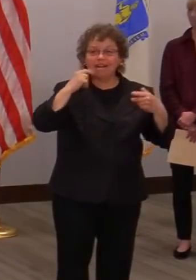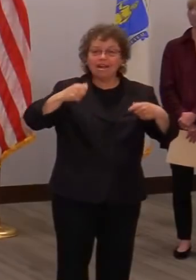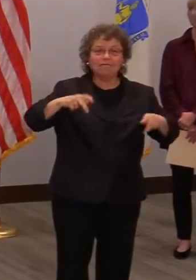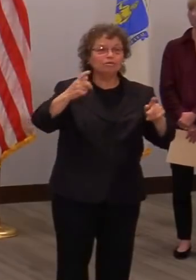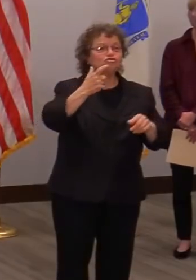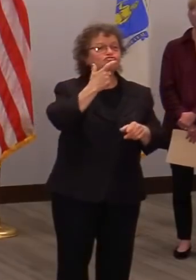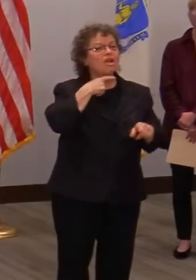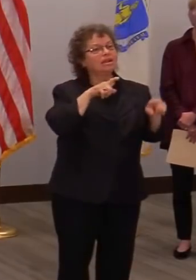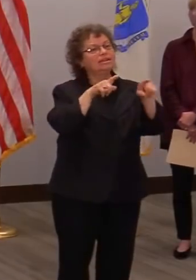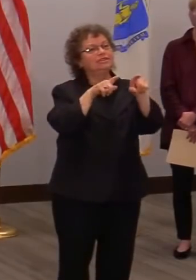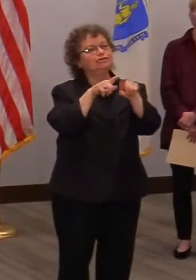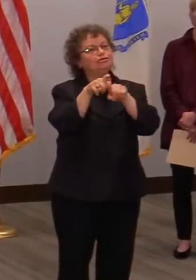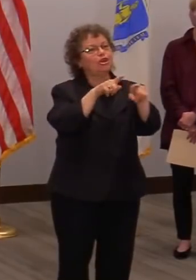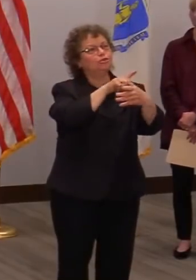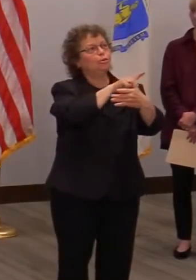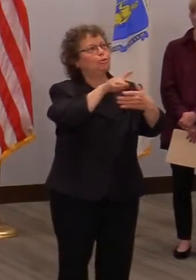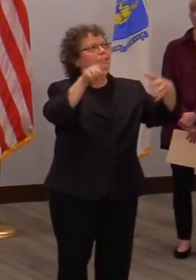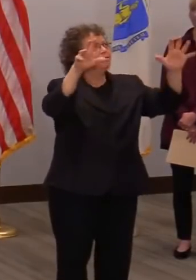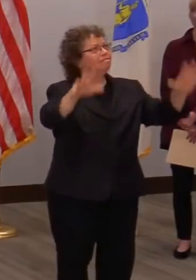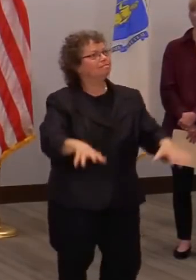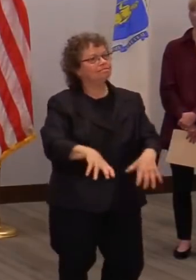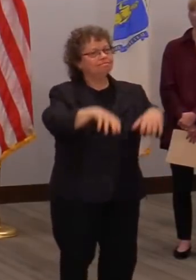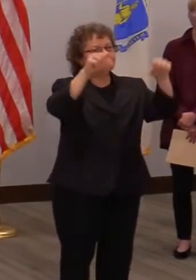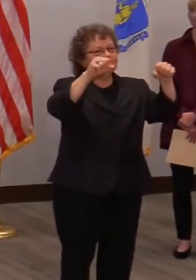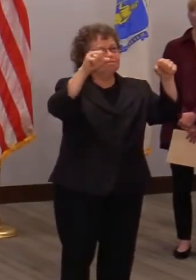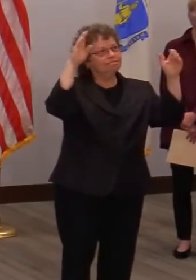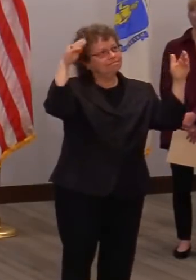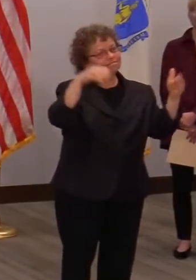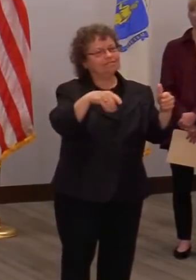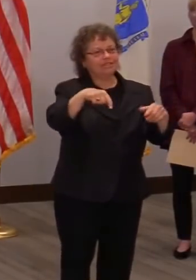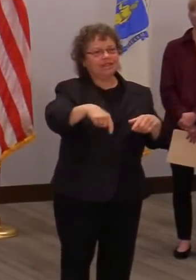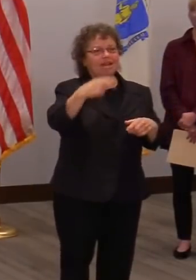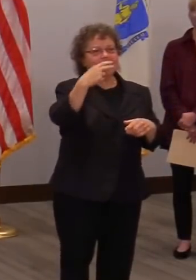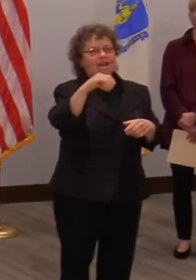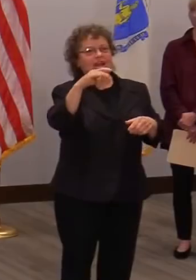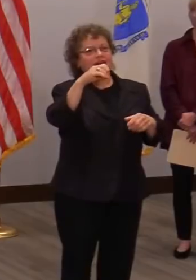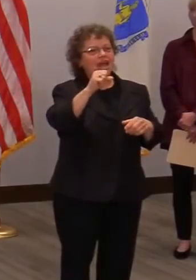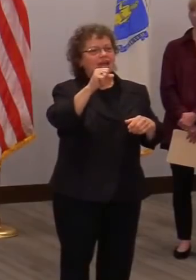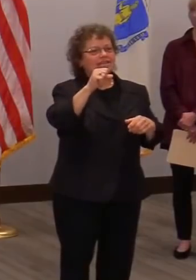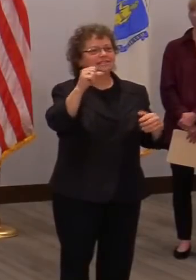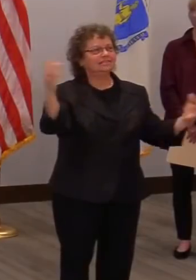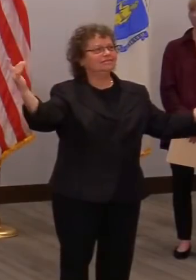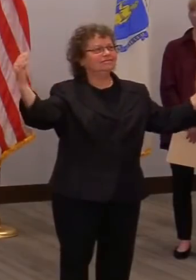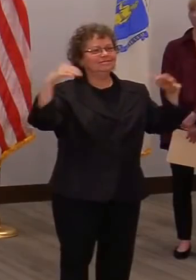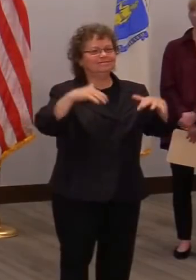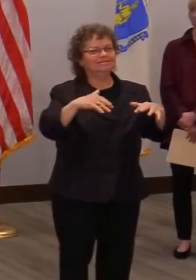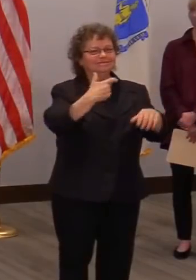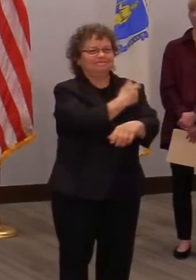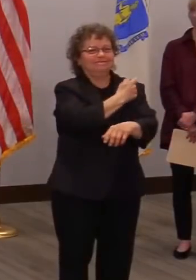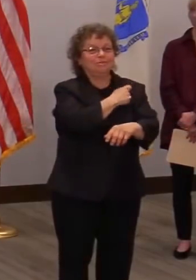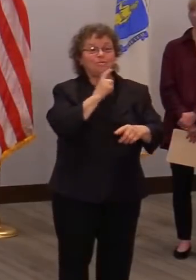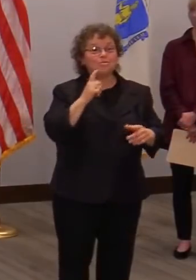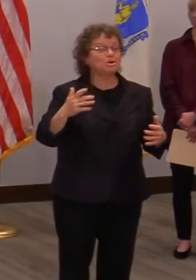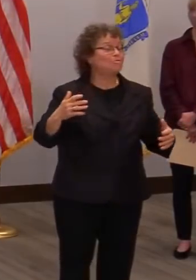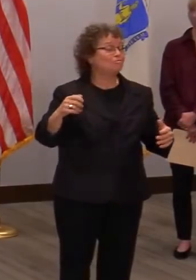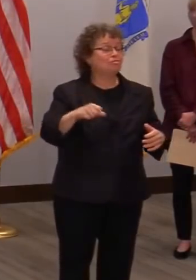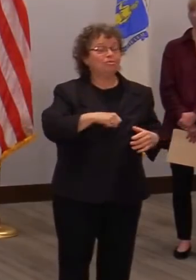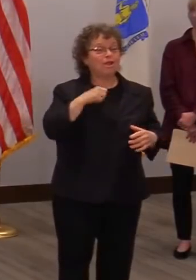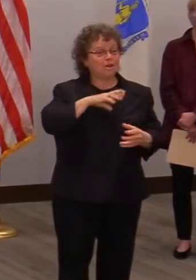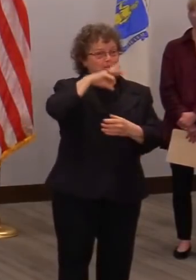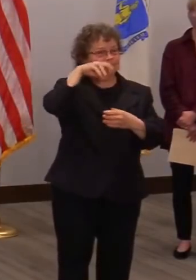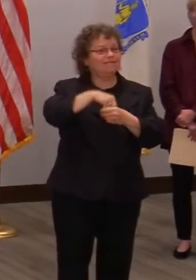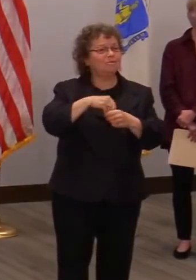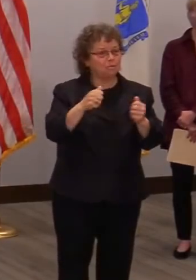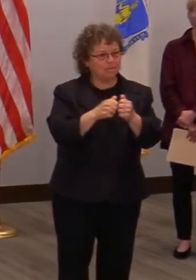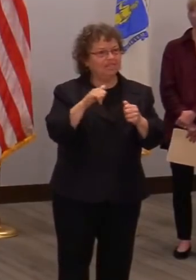Red Sox Week at the Hynes. Just awesome, and we're proud to be a part of it. I want to thank Governor Baker